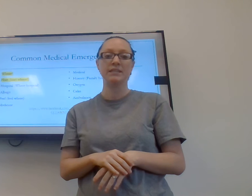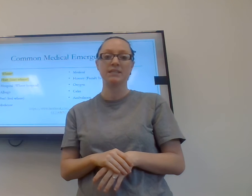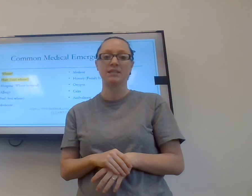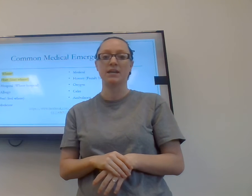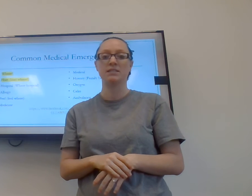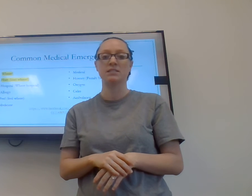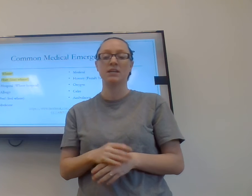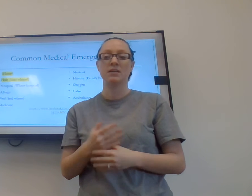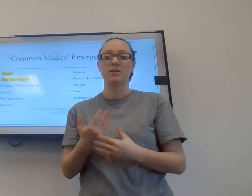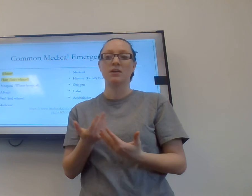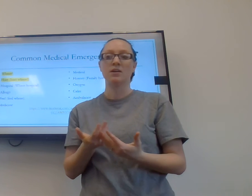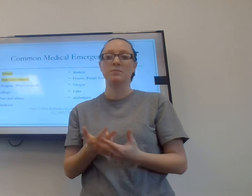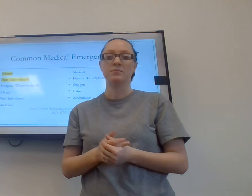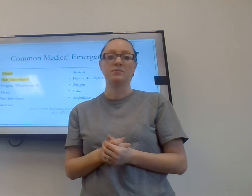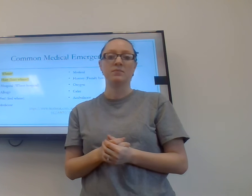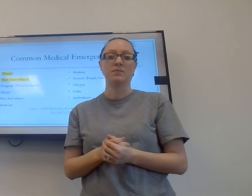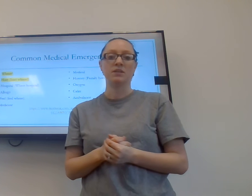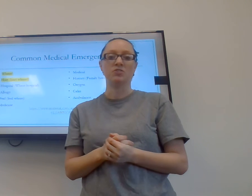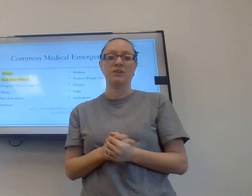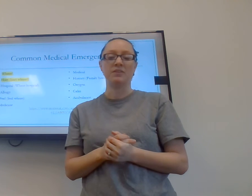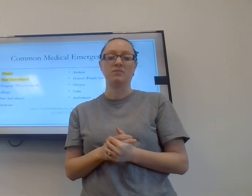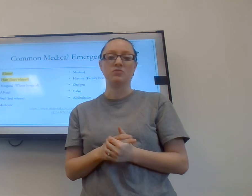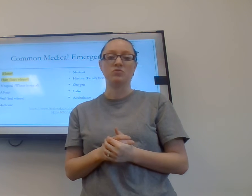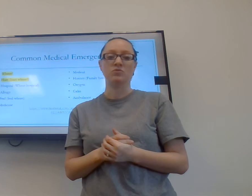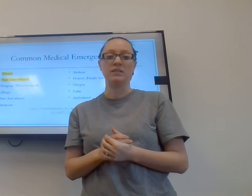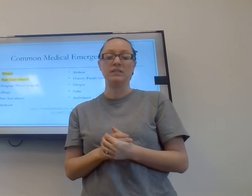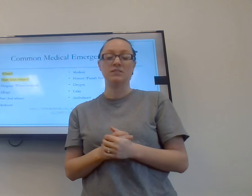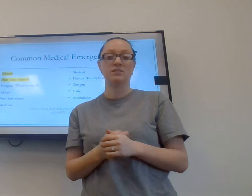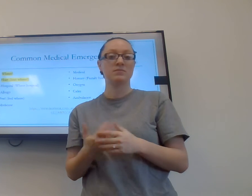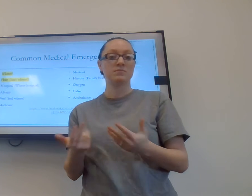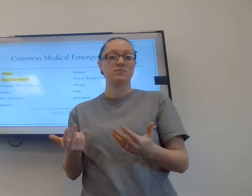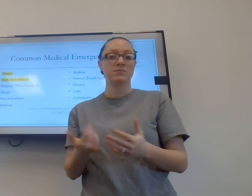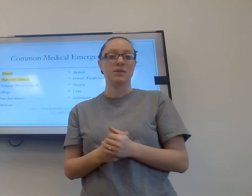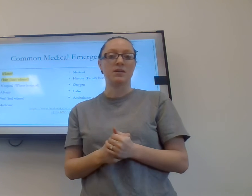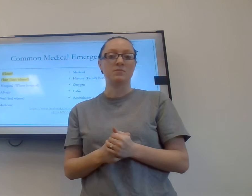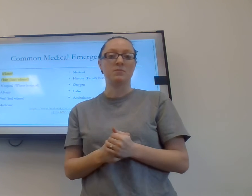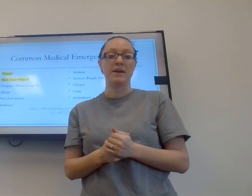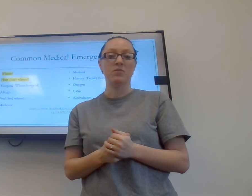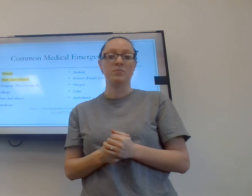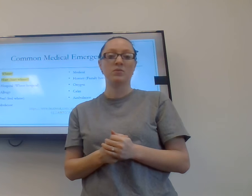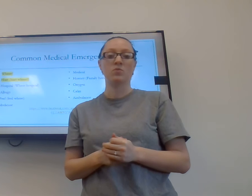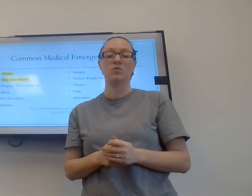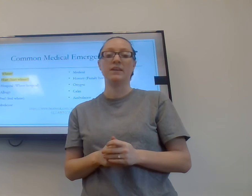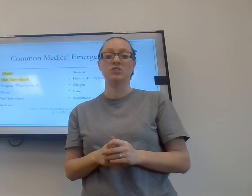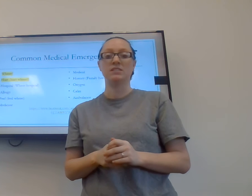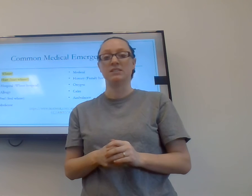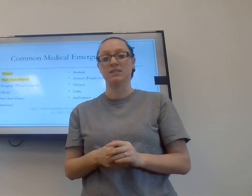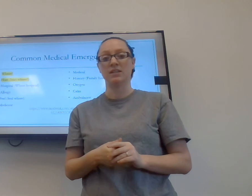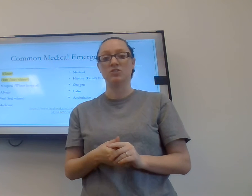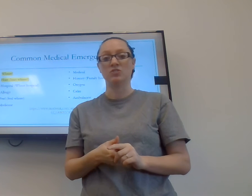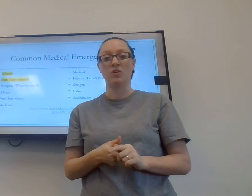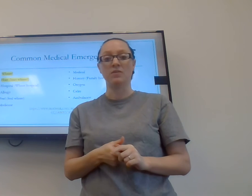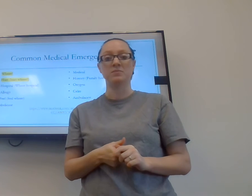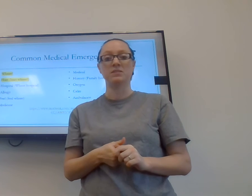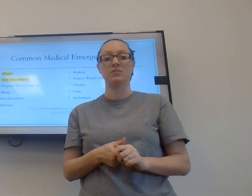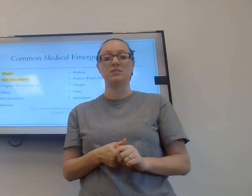in case your deaf individual needs some help or they just need to let you know of some serious